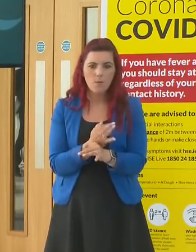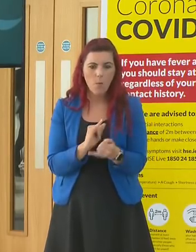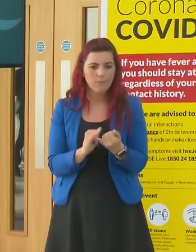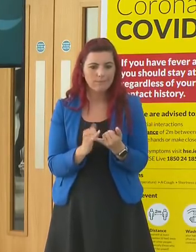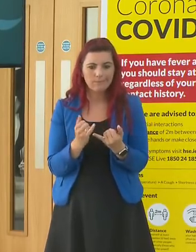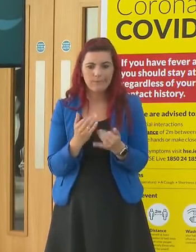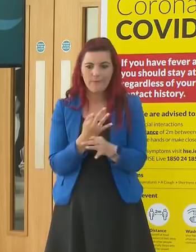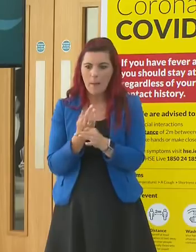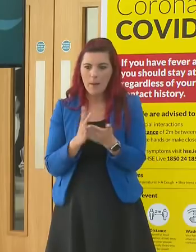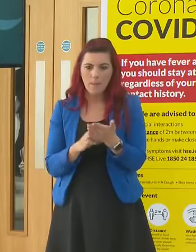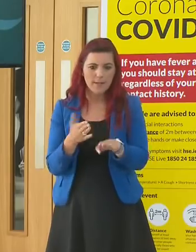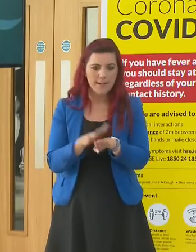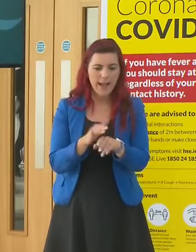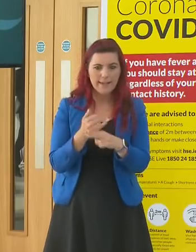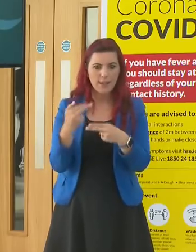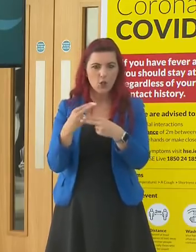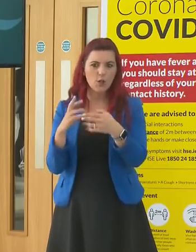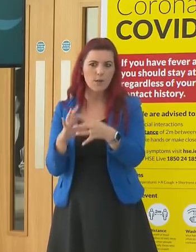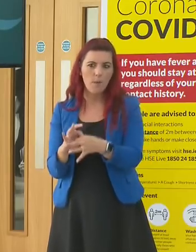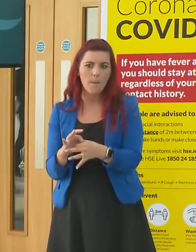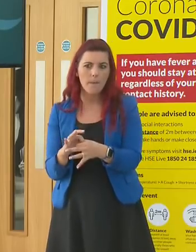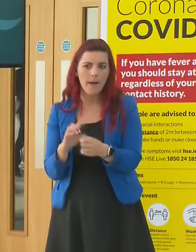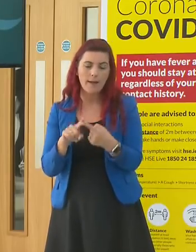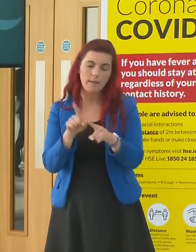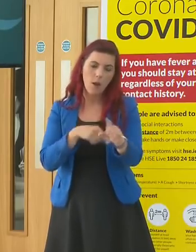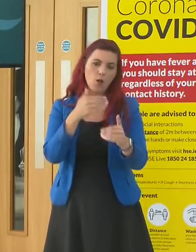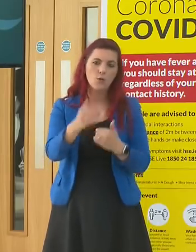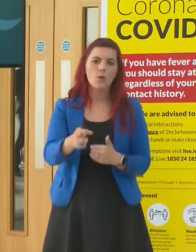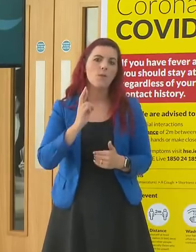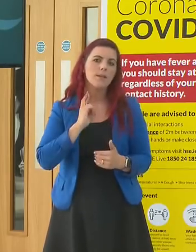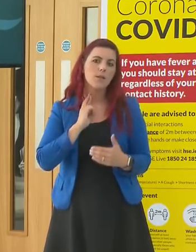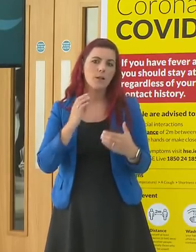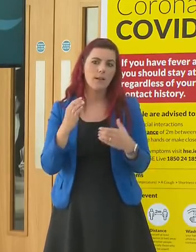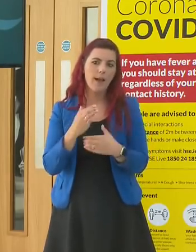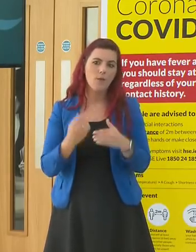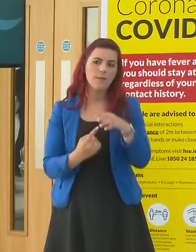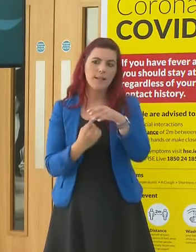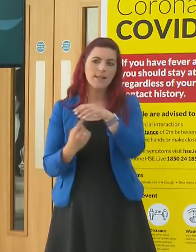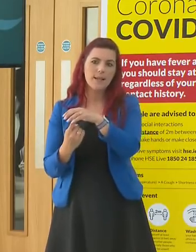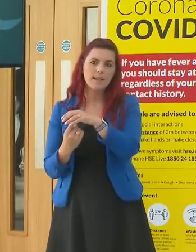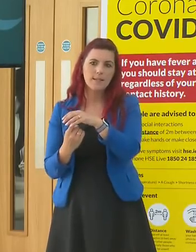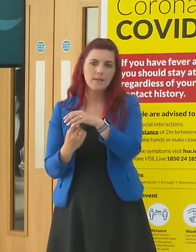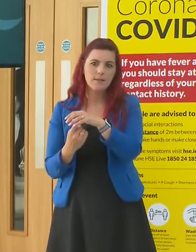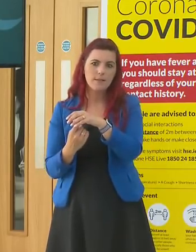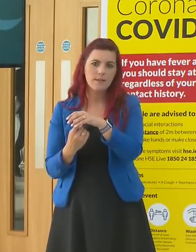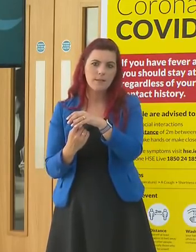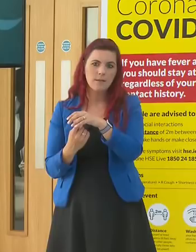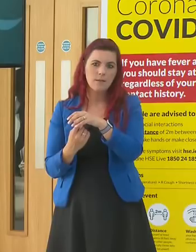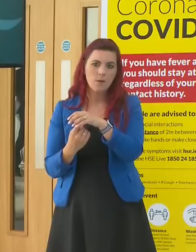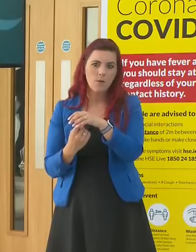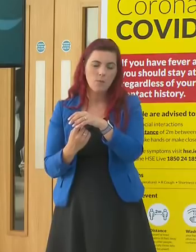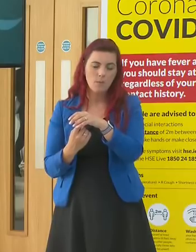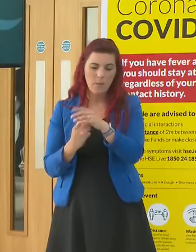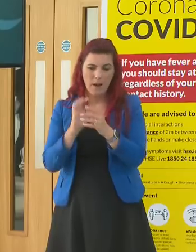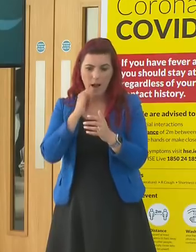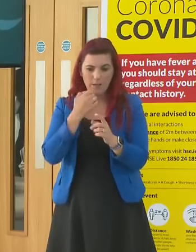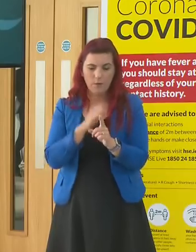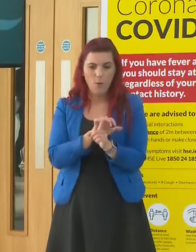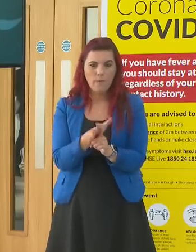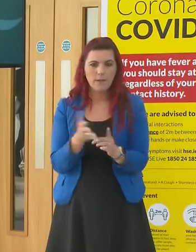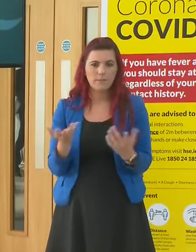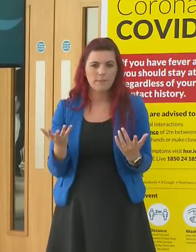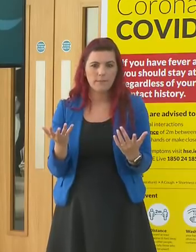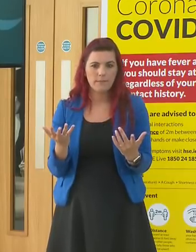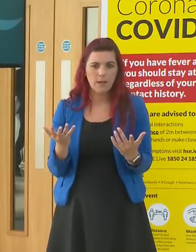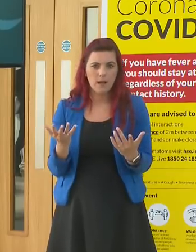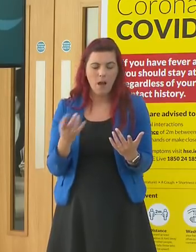ones in nursing home settings and indeed long-term residential facilities through this awful virus and disease. And indeed our hearts